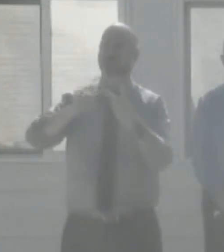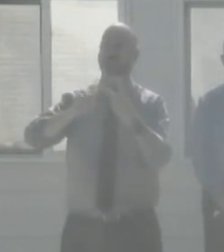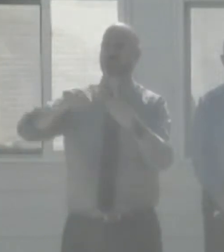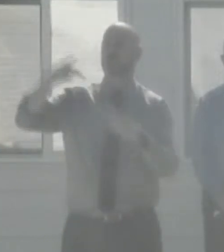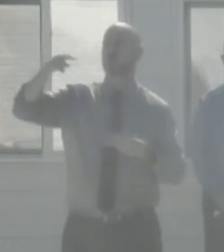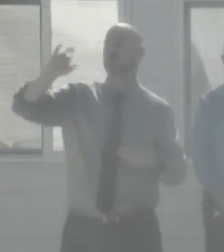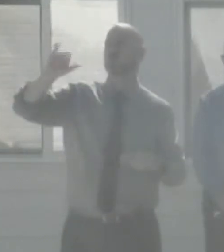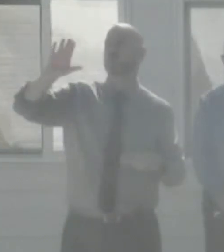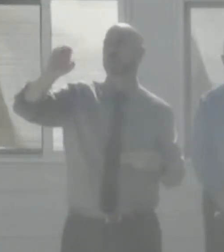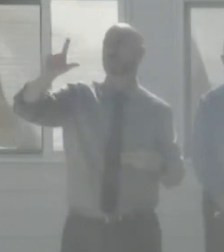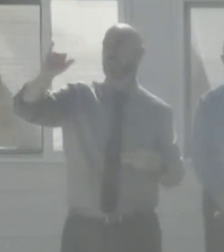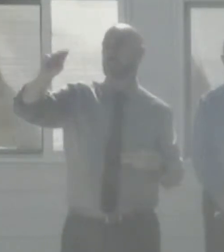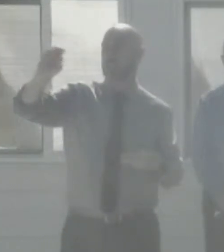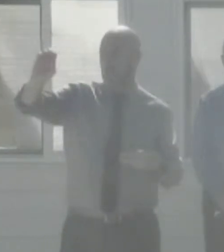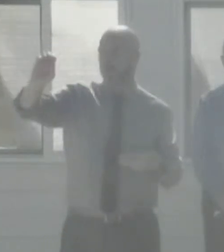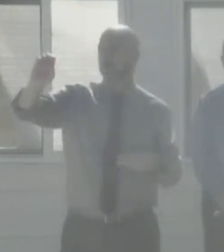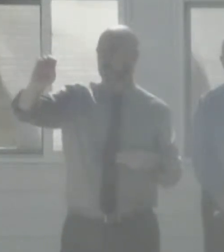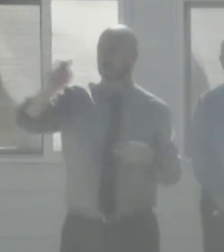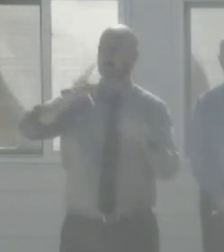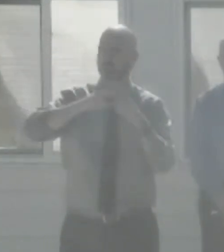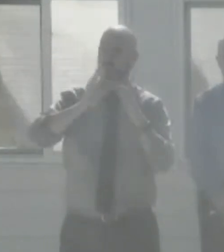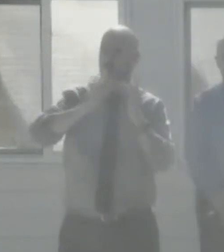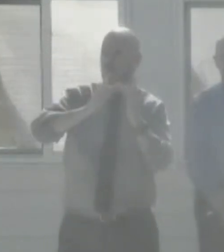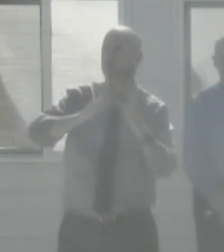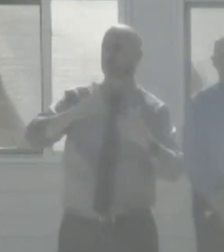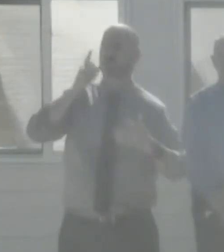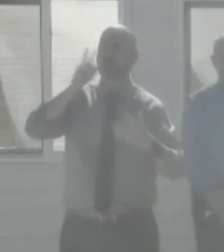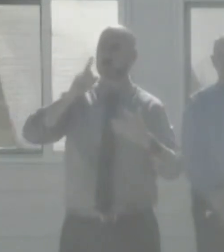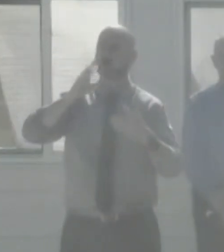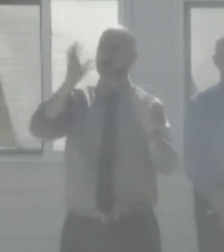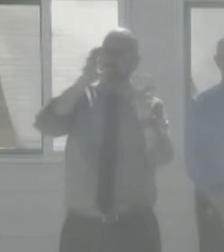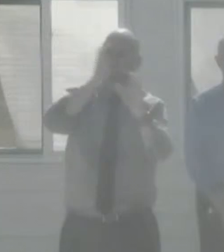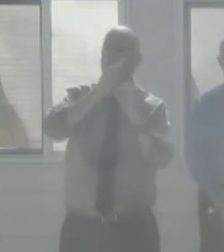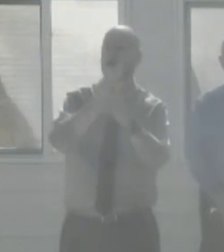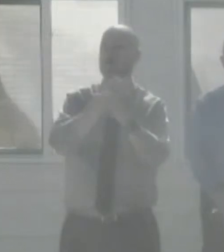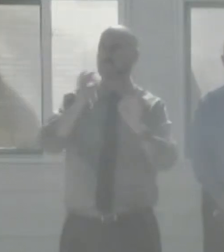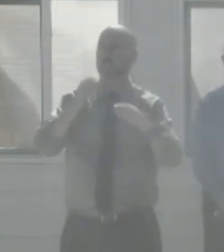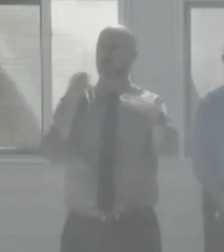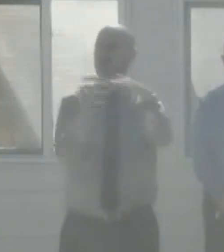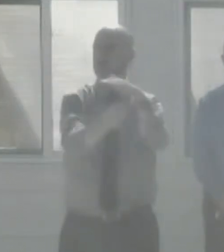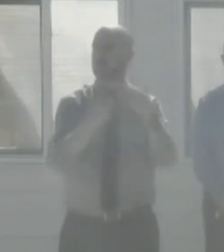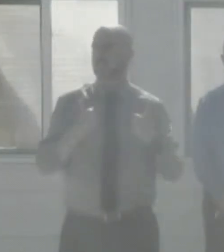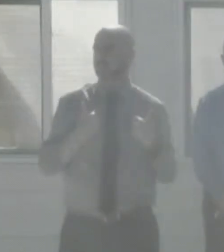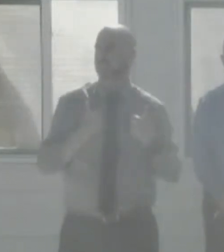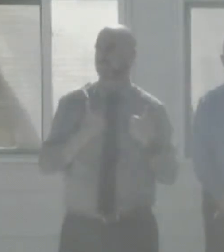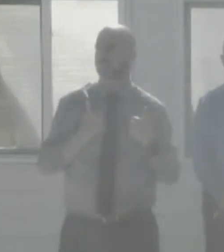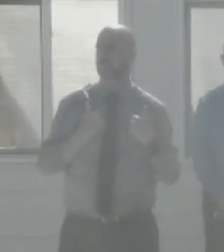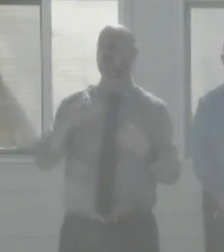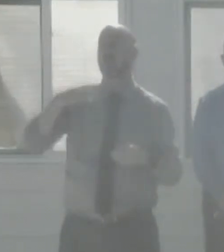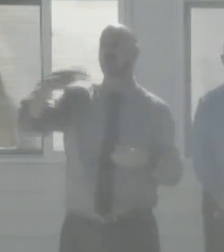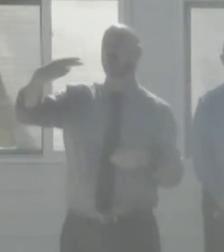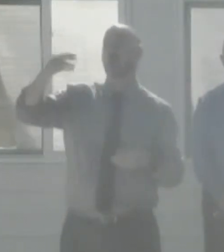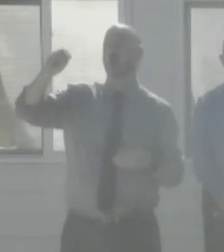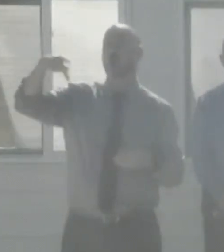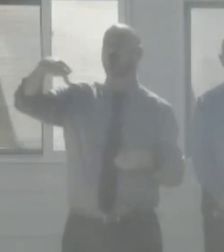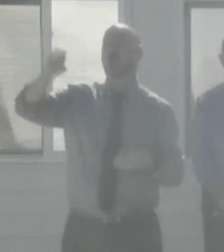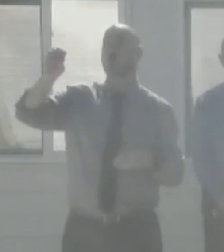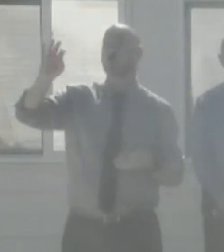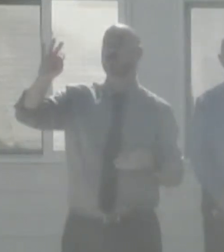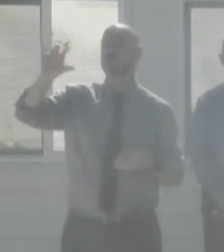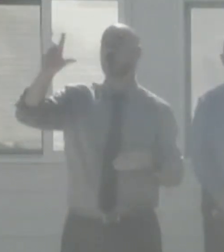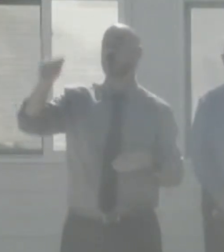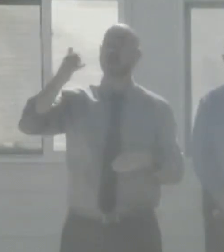For another 2 weeks, we have extended the Hope Florida line. So that's going to be 24 hours a day, 7 days a